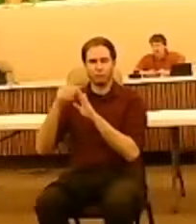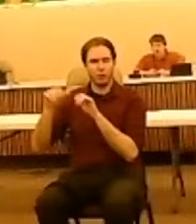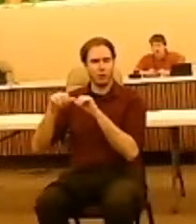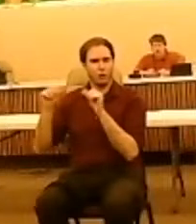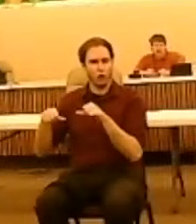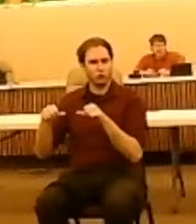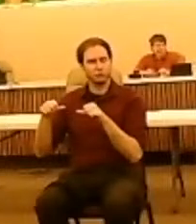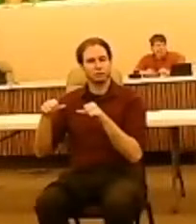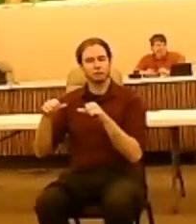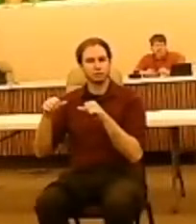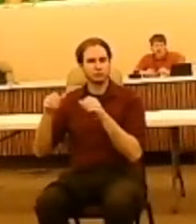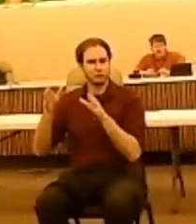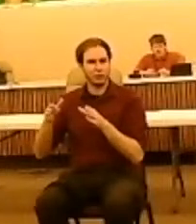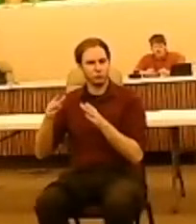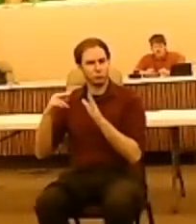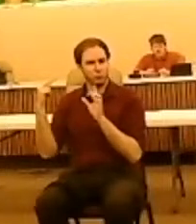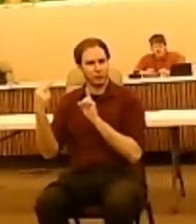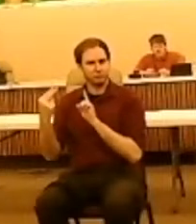architectural standpoint.